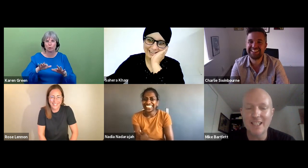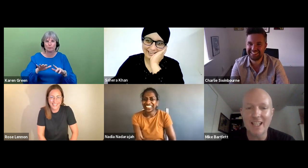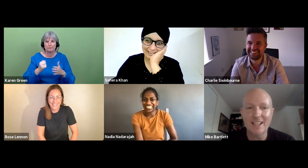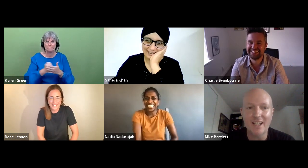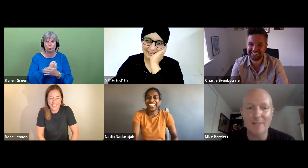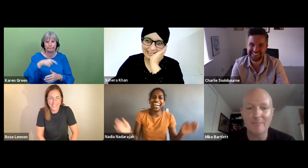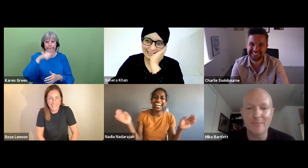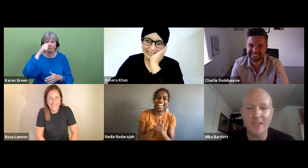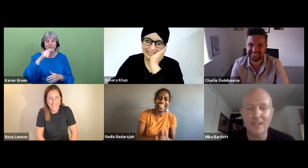say that